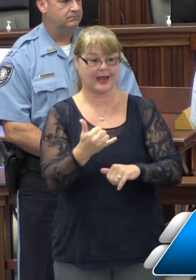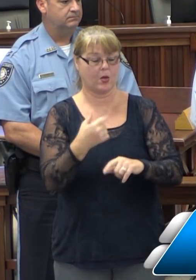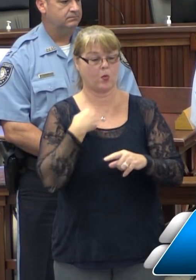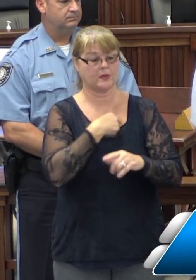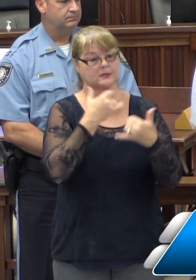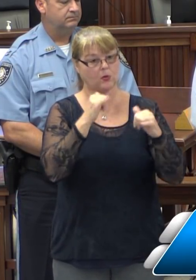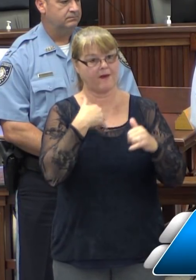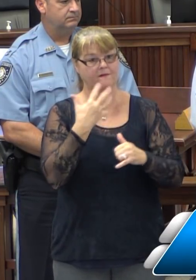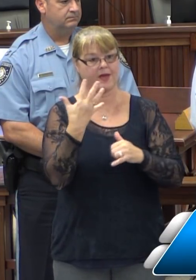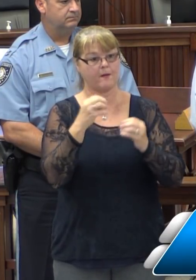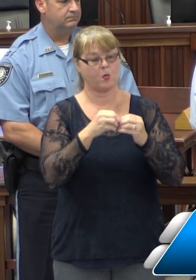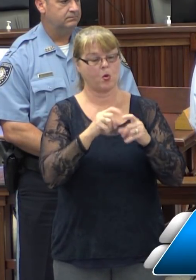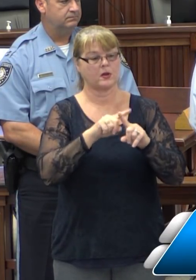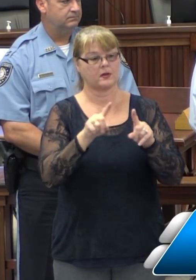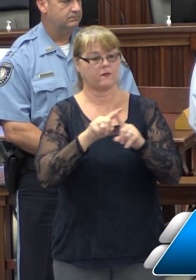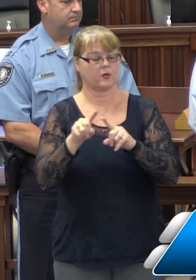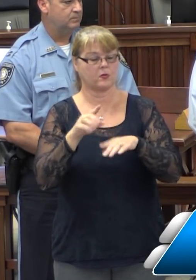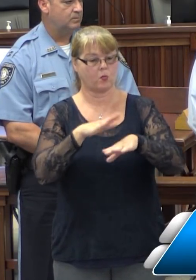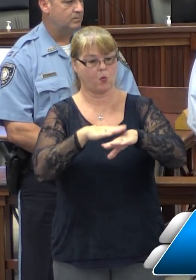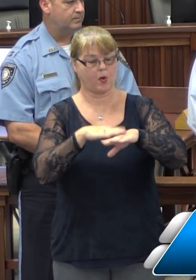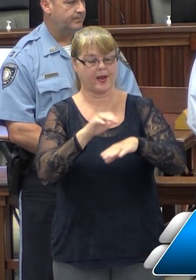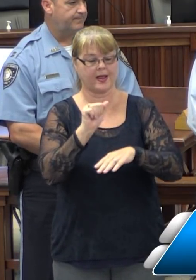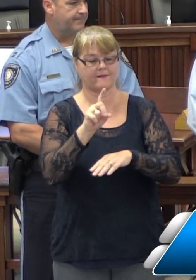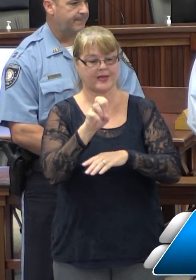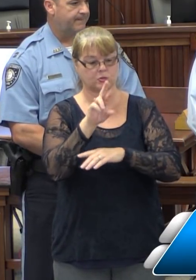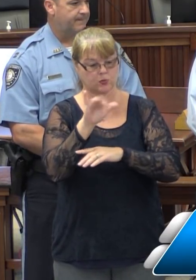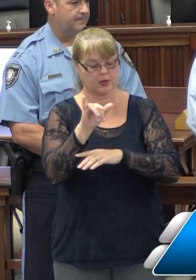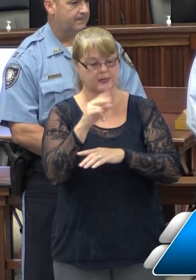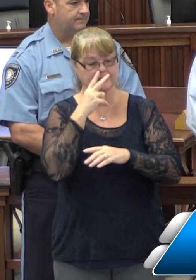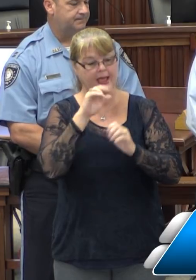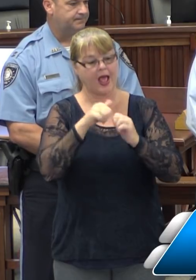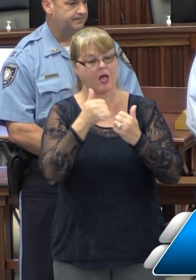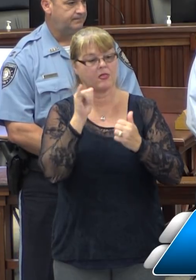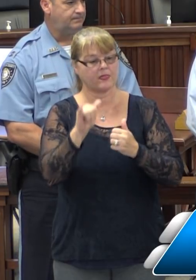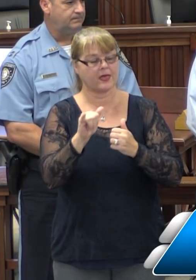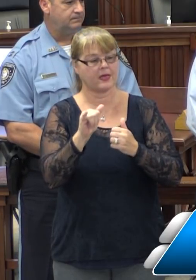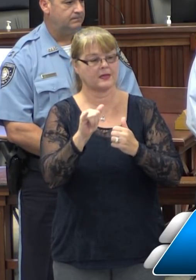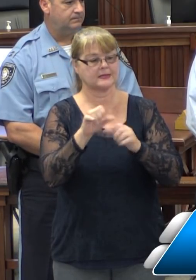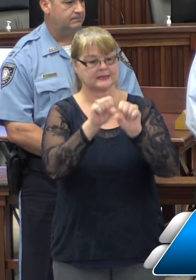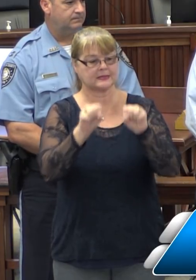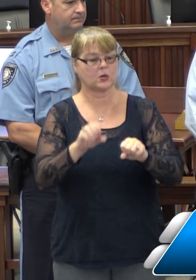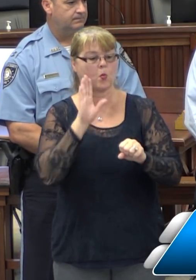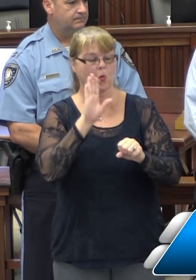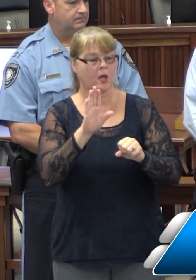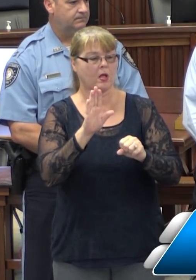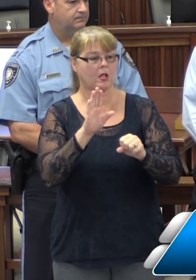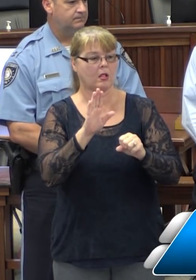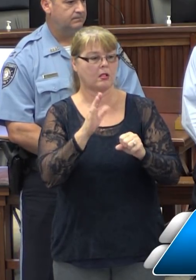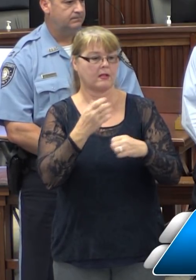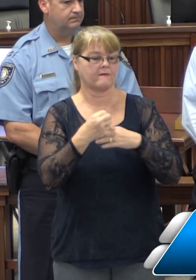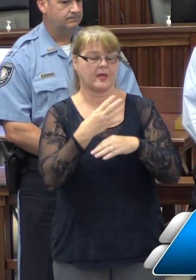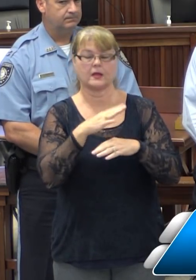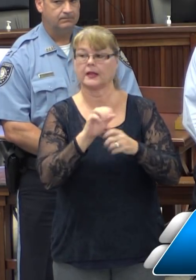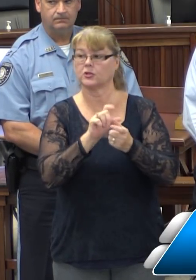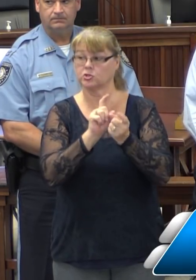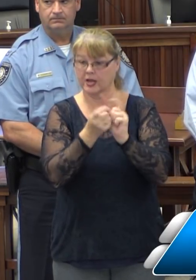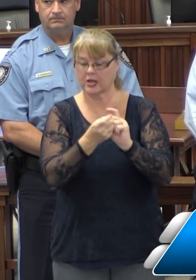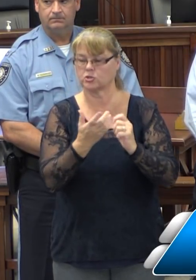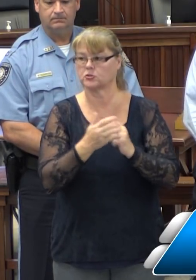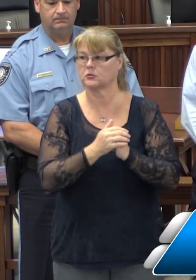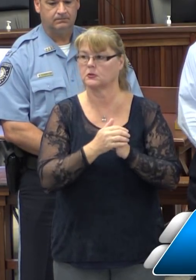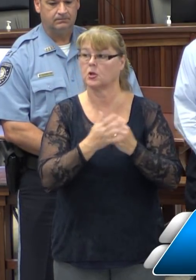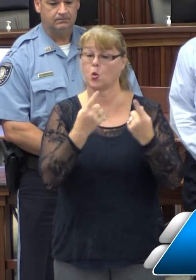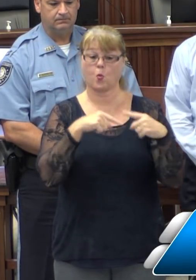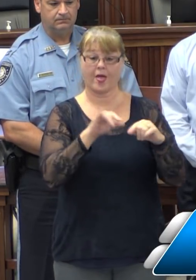We still got 5 more advisories to see how that system is going to interact with that upper level trough, and that'll give us a better idea. While that